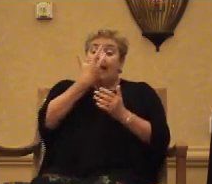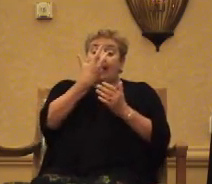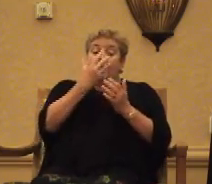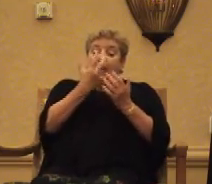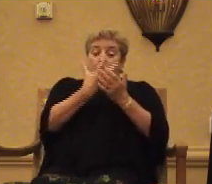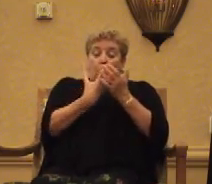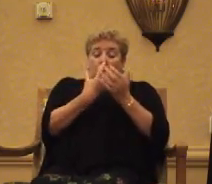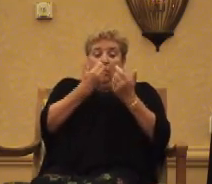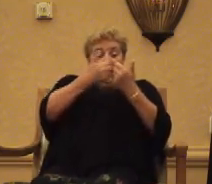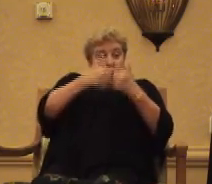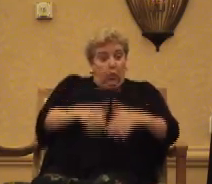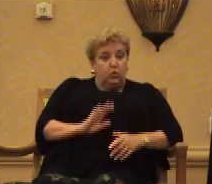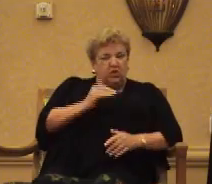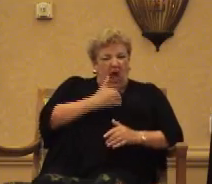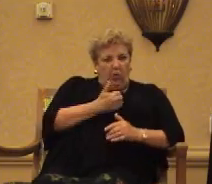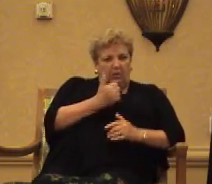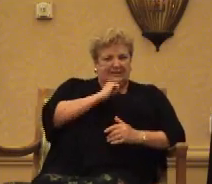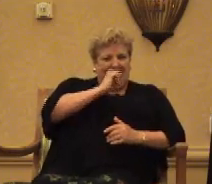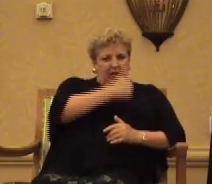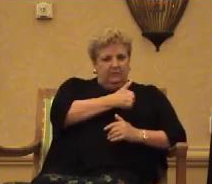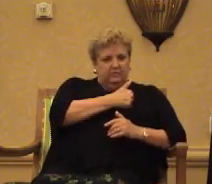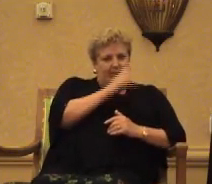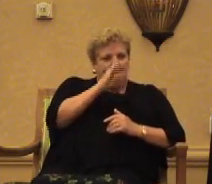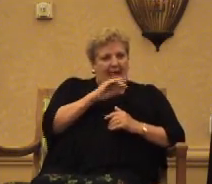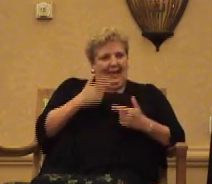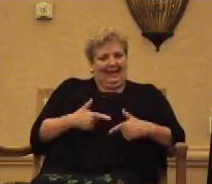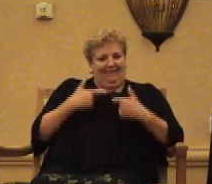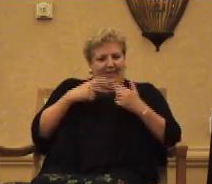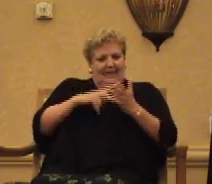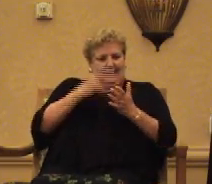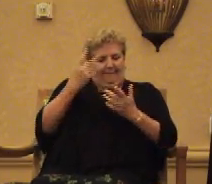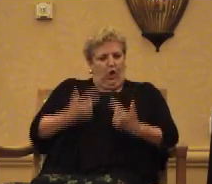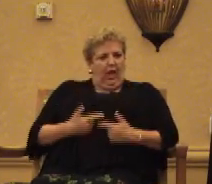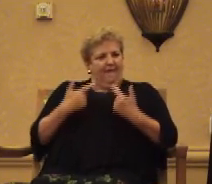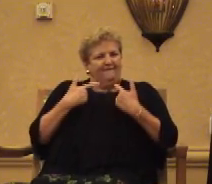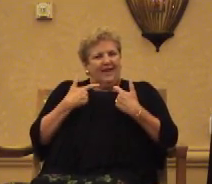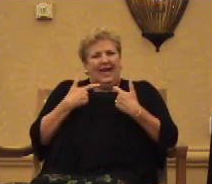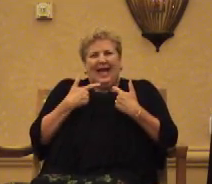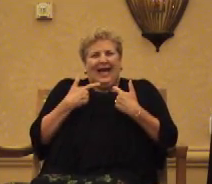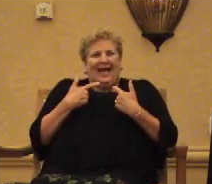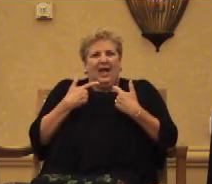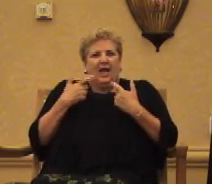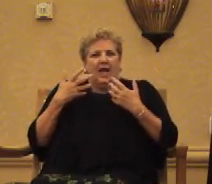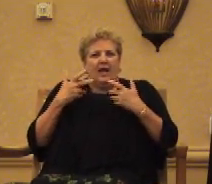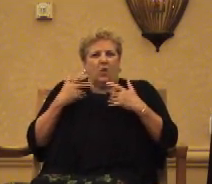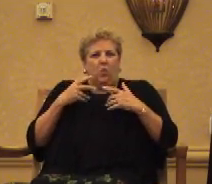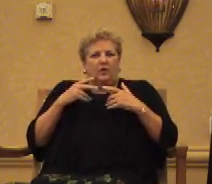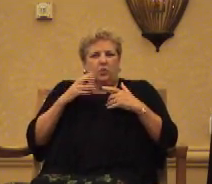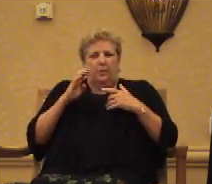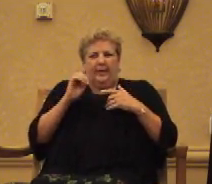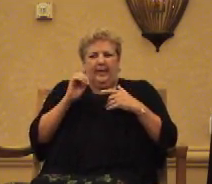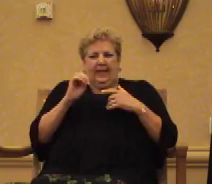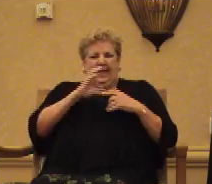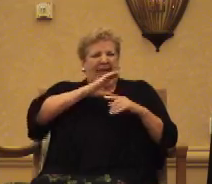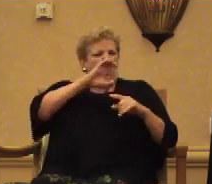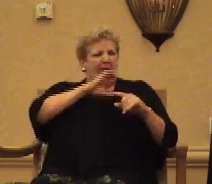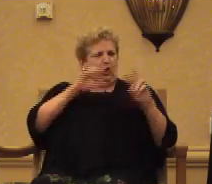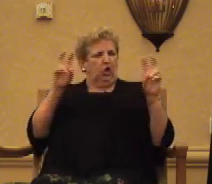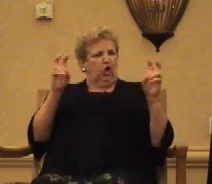action by living the double life. I don't want to have a stage character. Right.